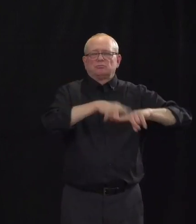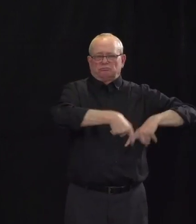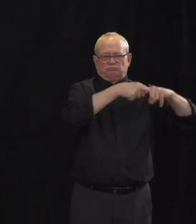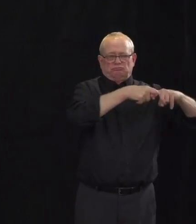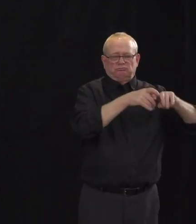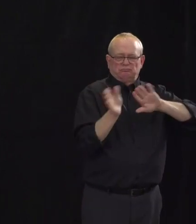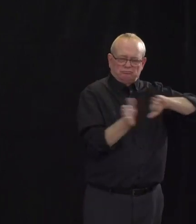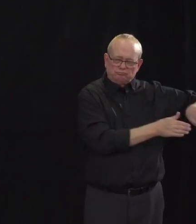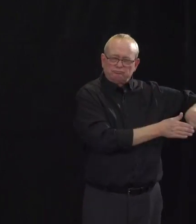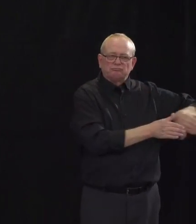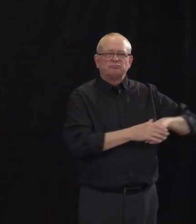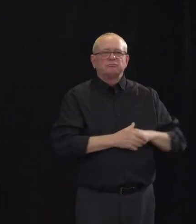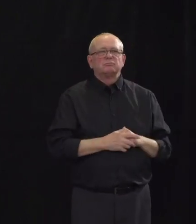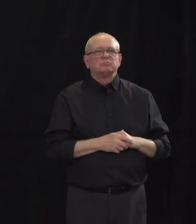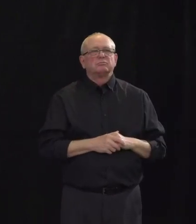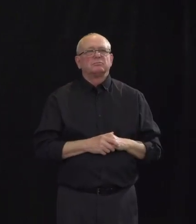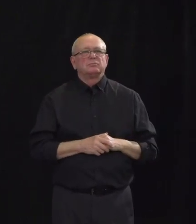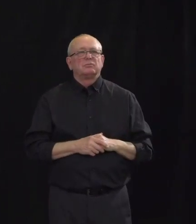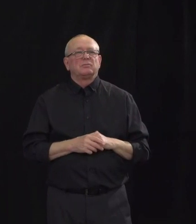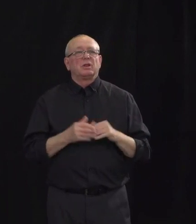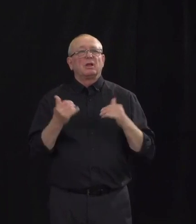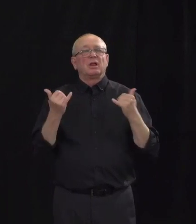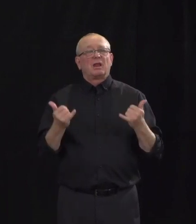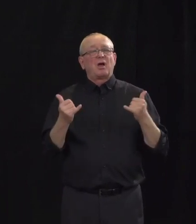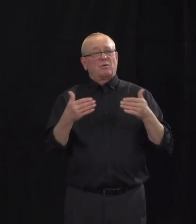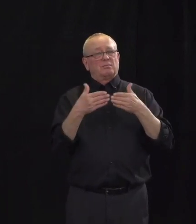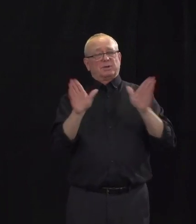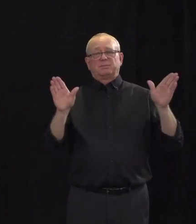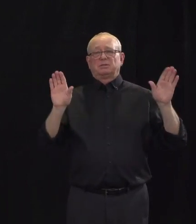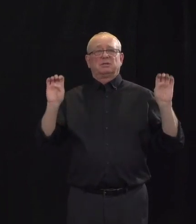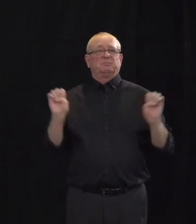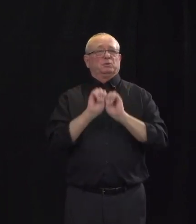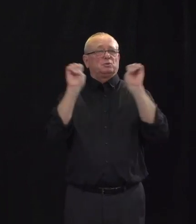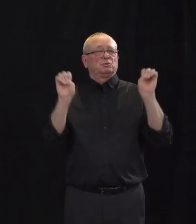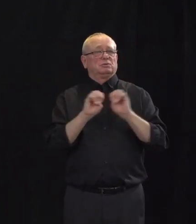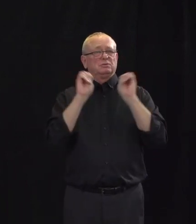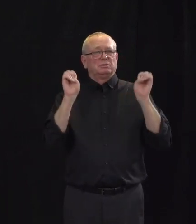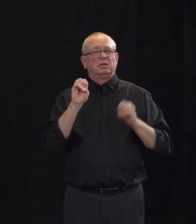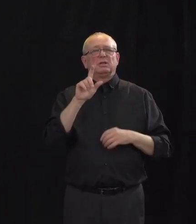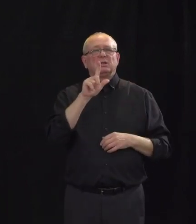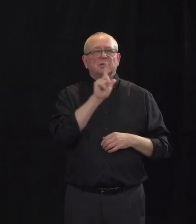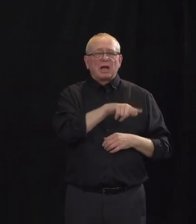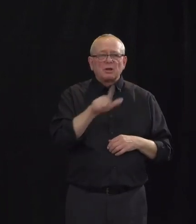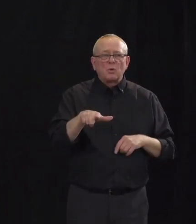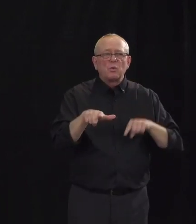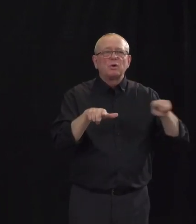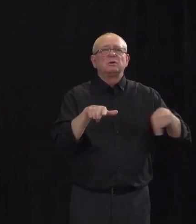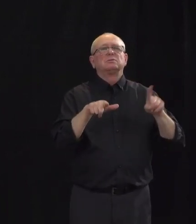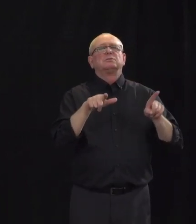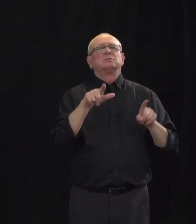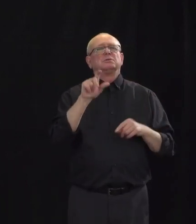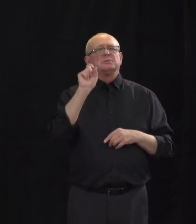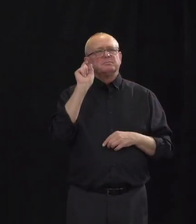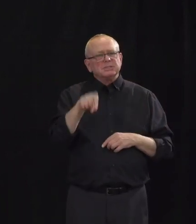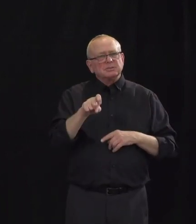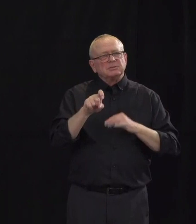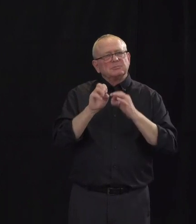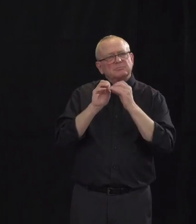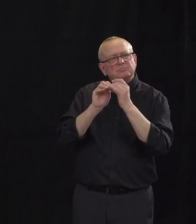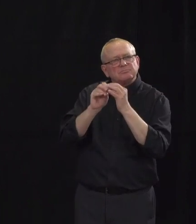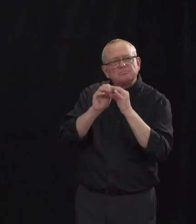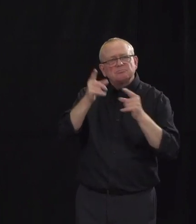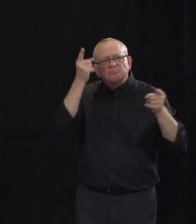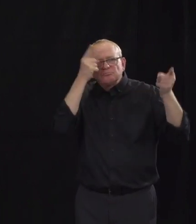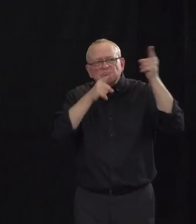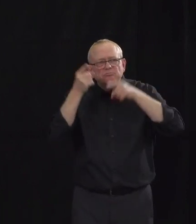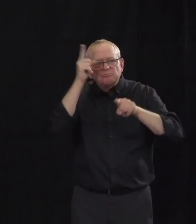effect, landlords will be obliged to negotiate payment plans that accommodate their renters' financial circumstances. Renters